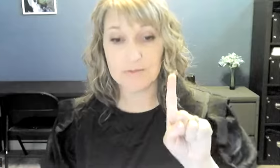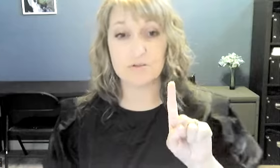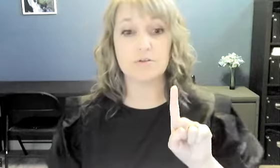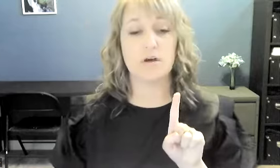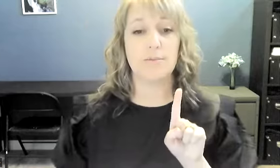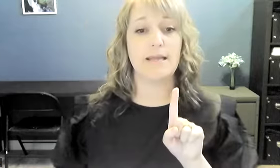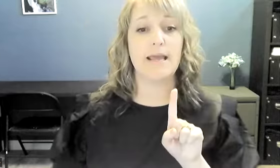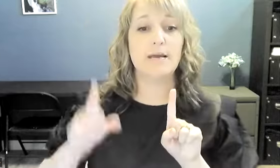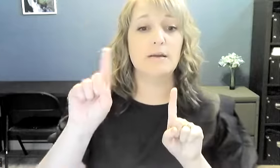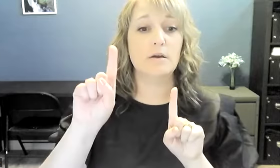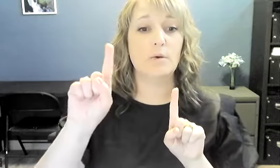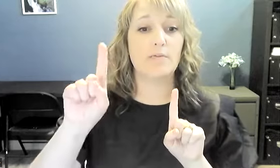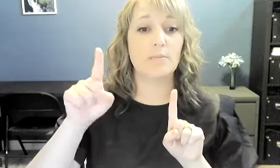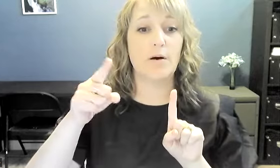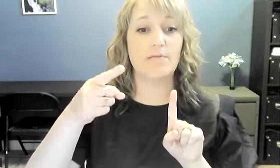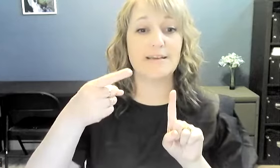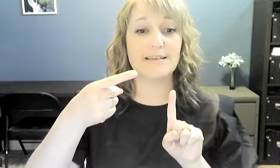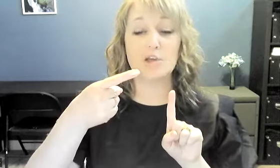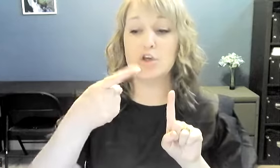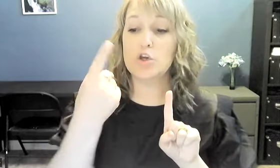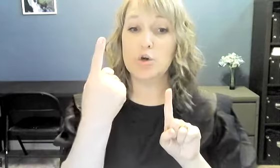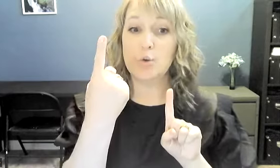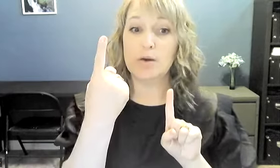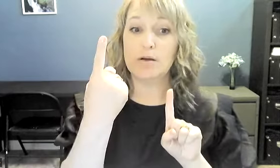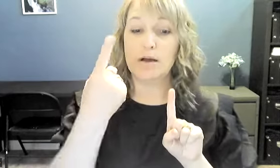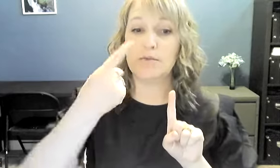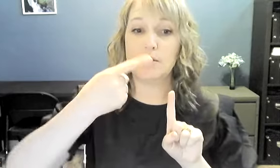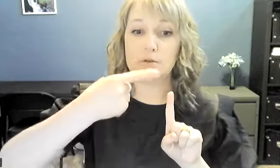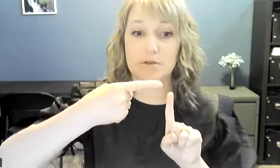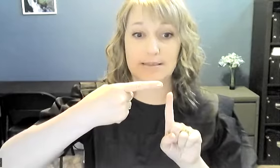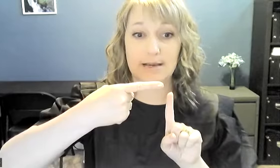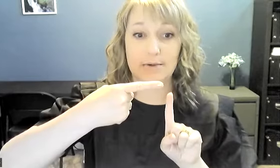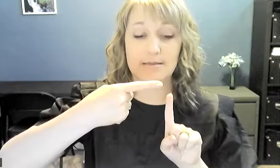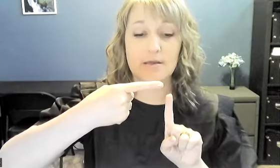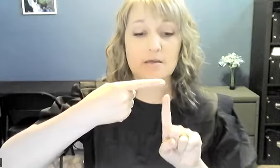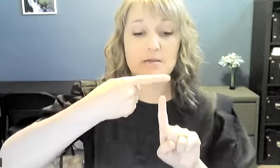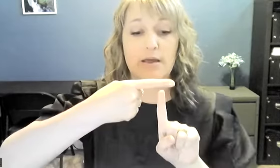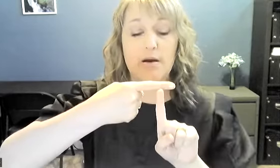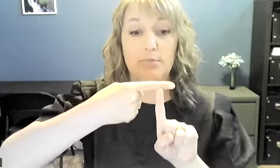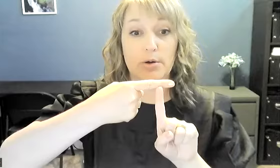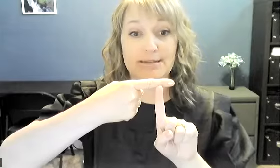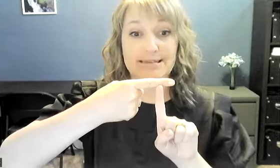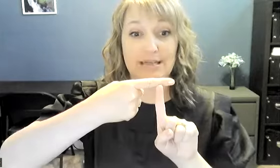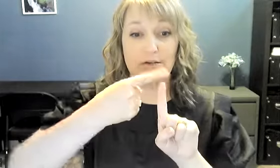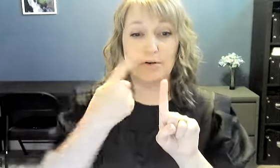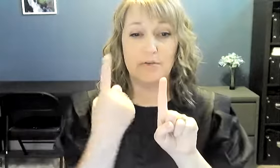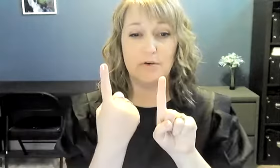Your dominant hand will have your palm facing you, and then you turn it sideways. So they are perpendicular. They're